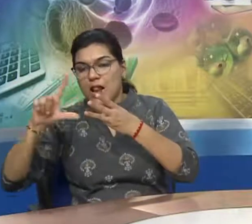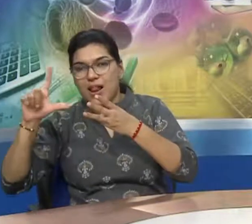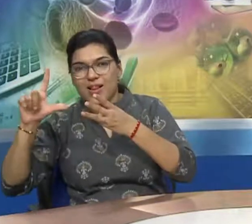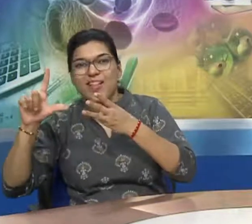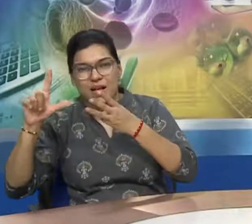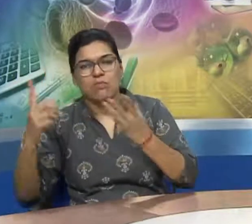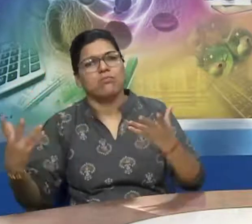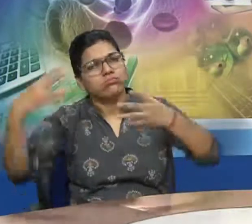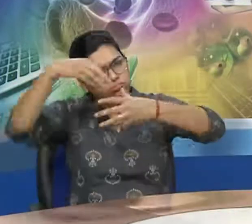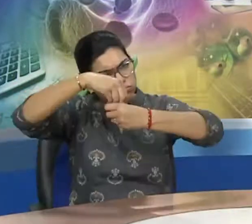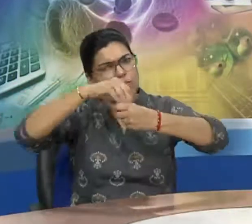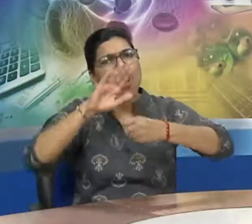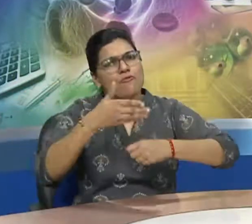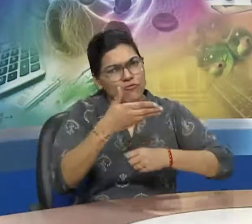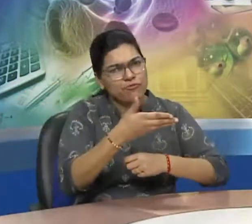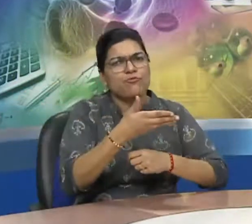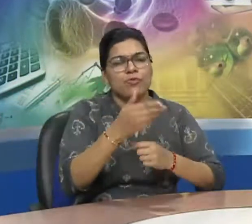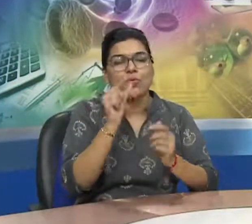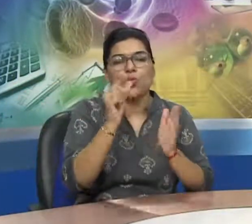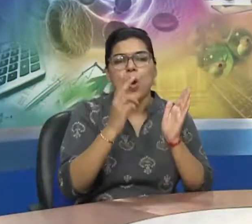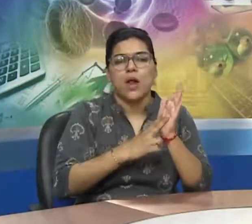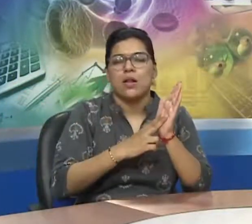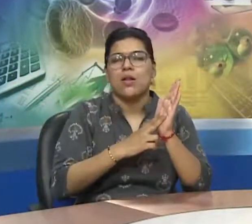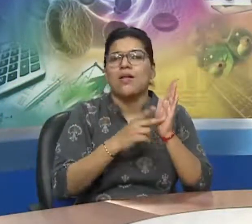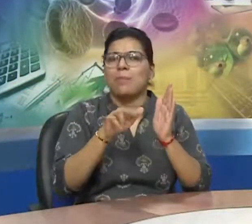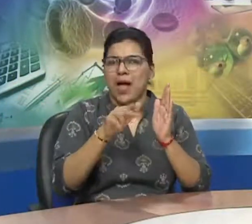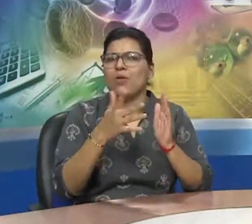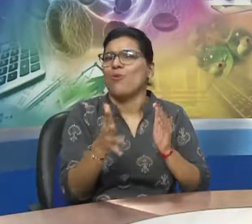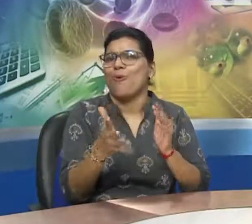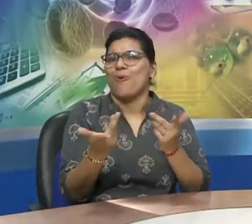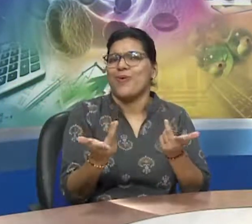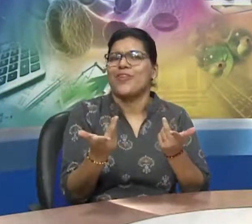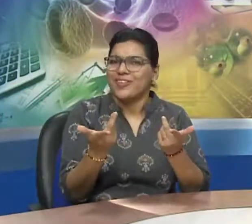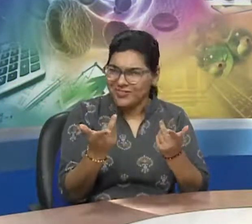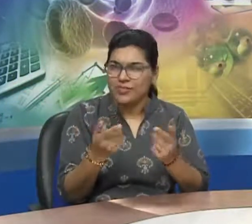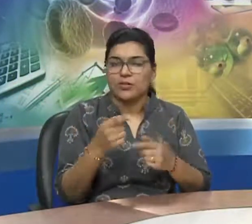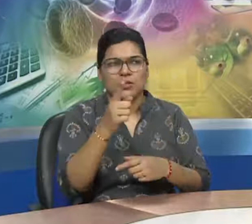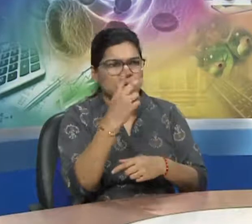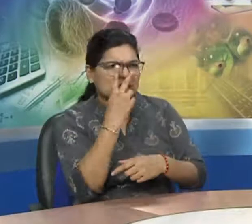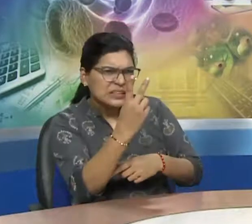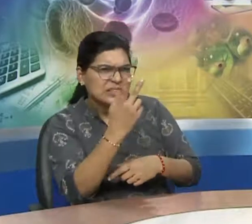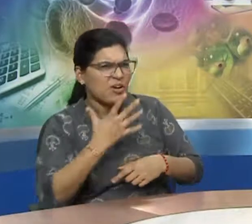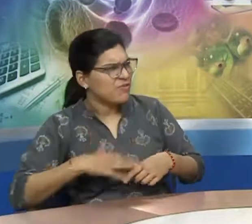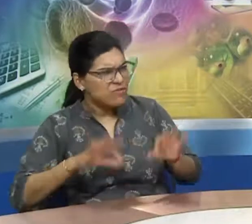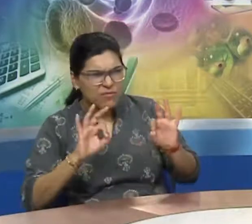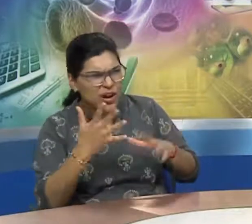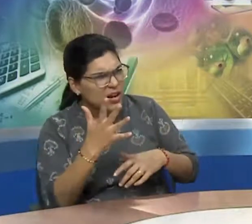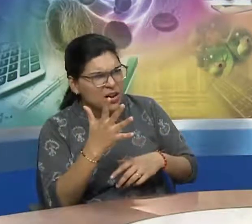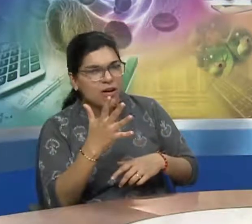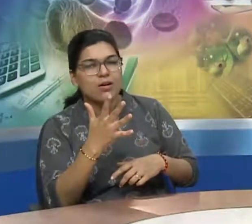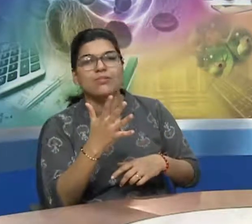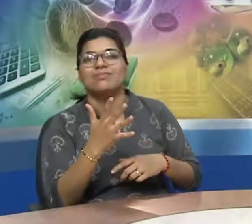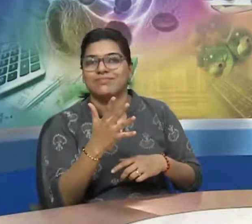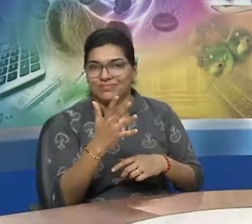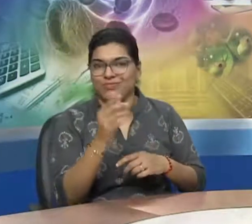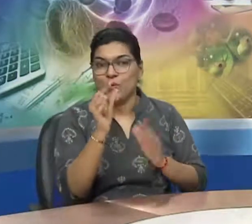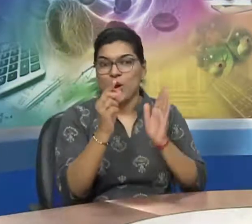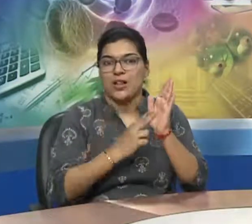We must have seen the word not well, I am not well. But this is the same